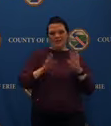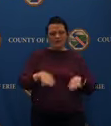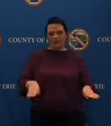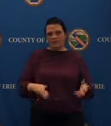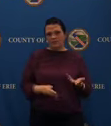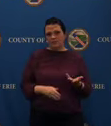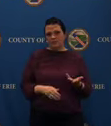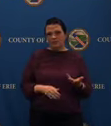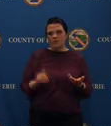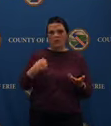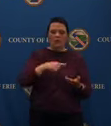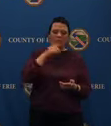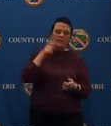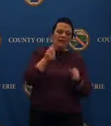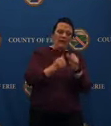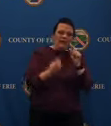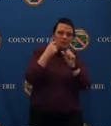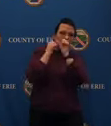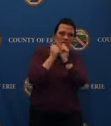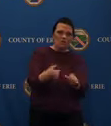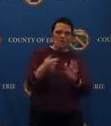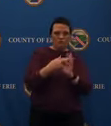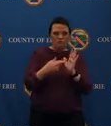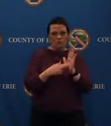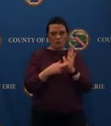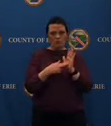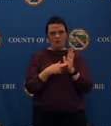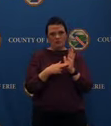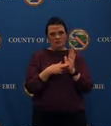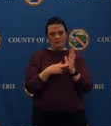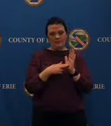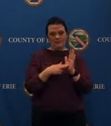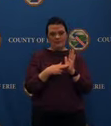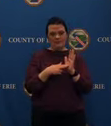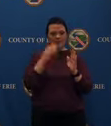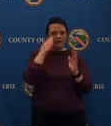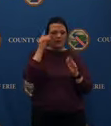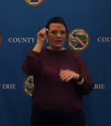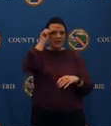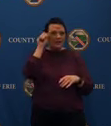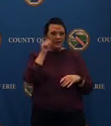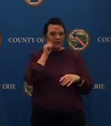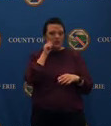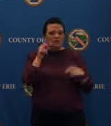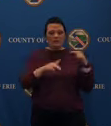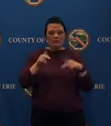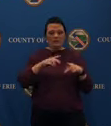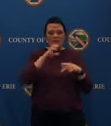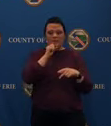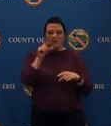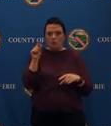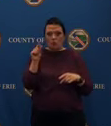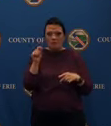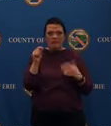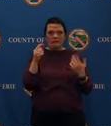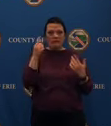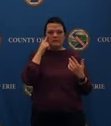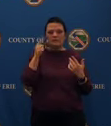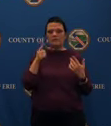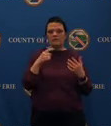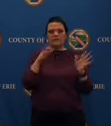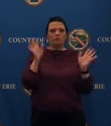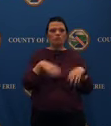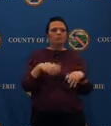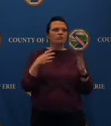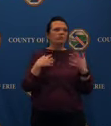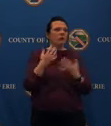child. So we need everyone to follow the rules. I know teenagers and the people in their 20s think they're invulnerable. Well,